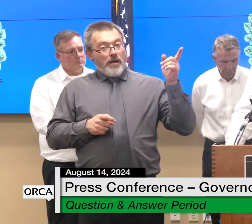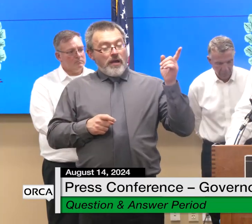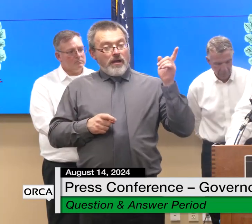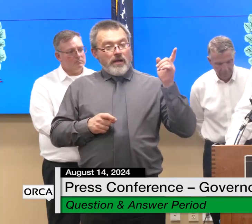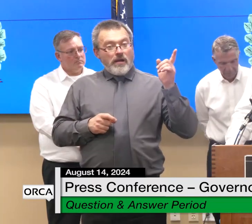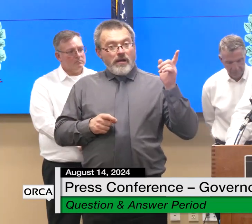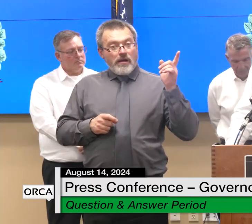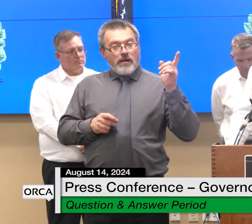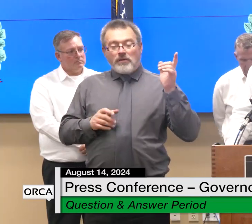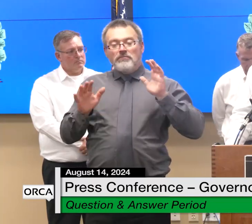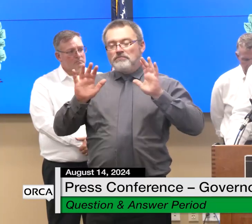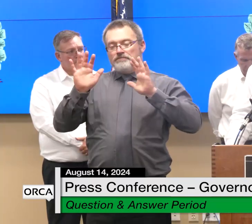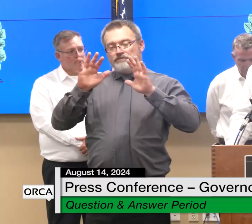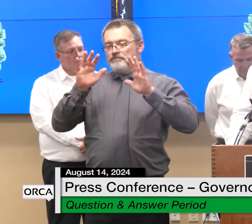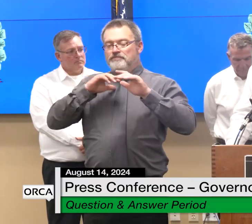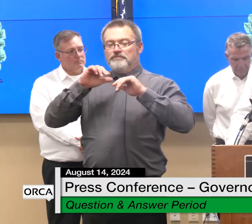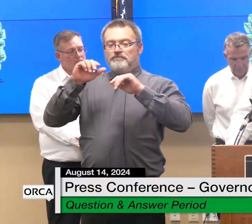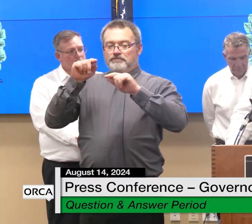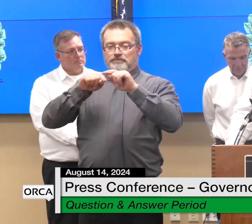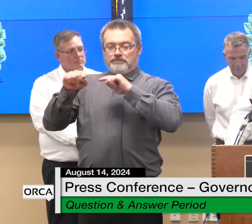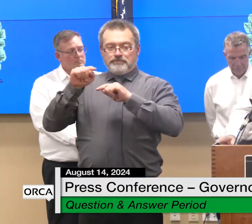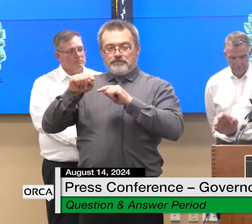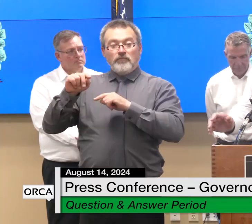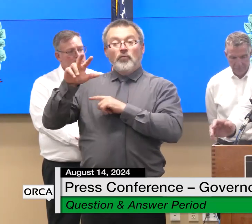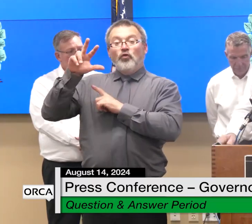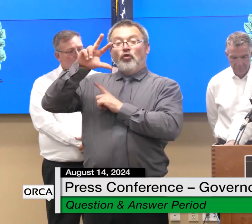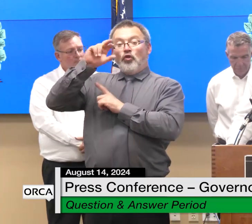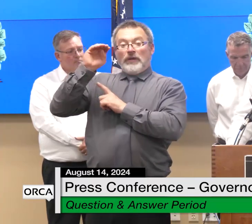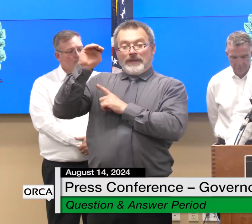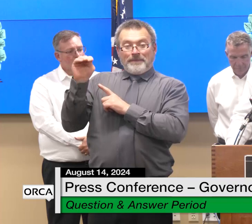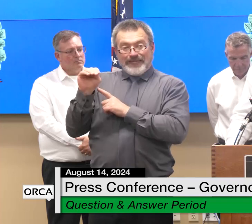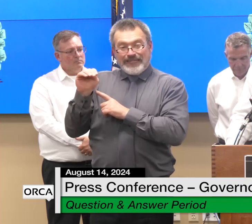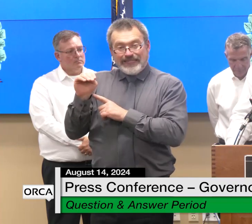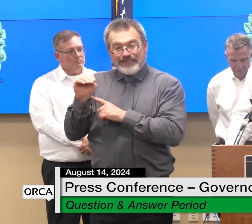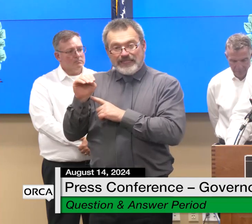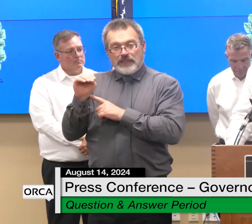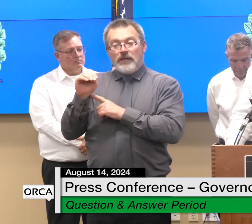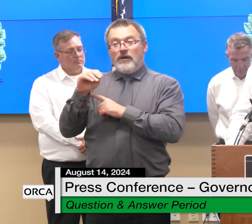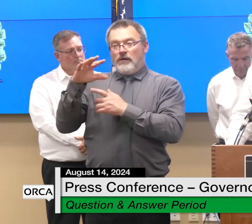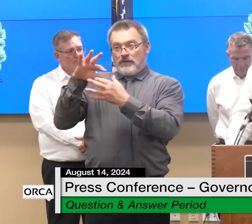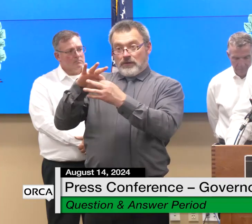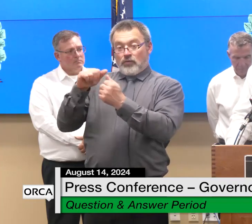normal book of business in this year. It comes from a different source.